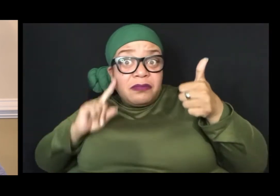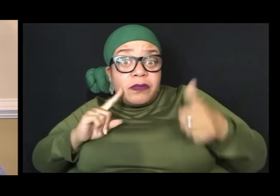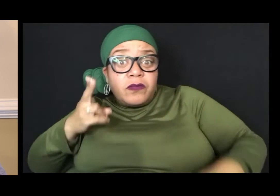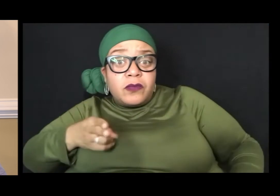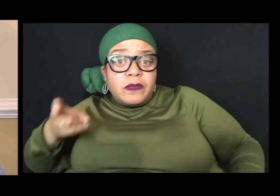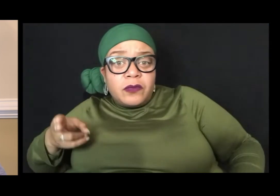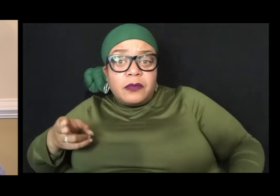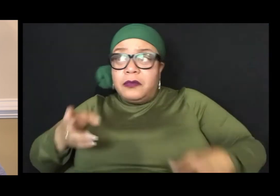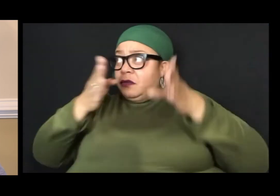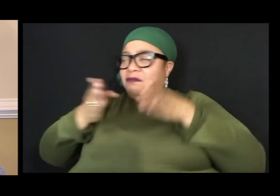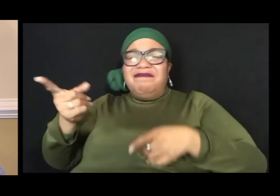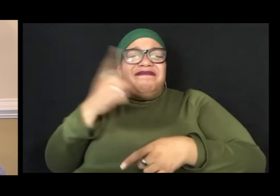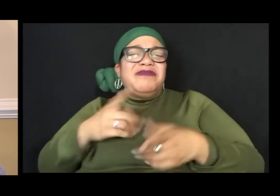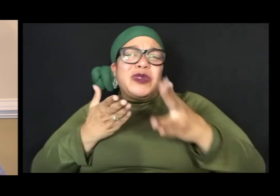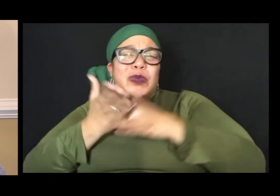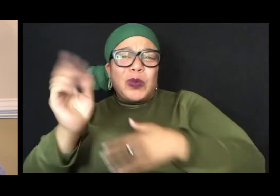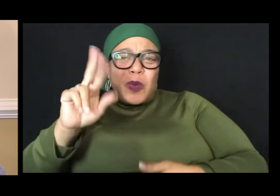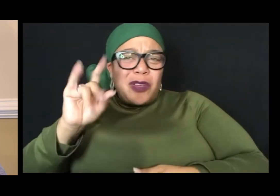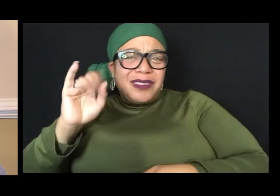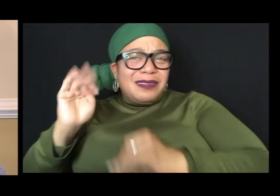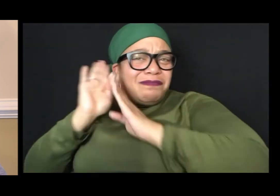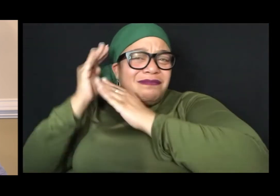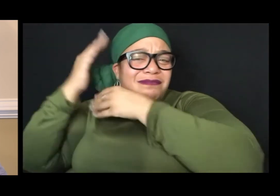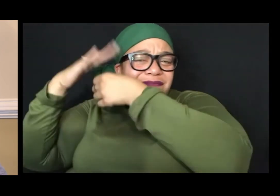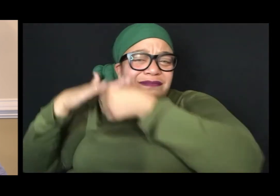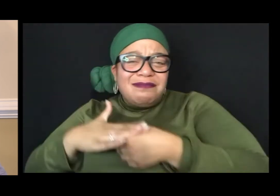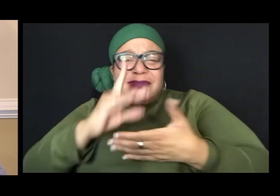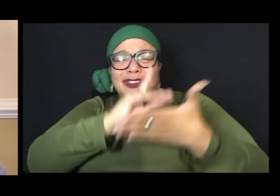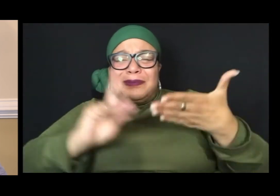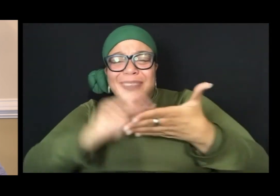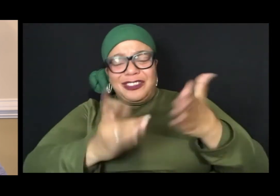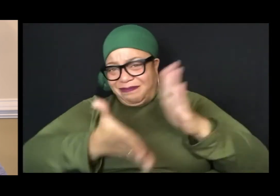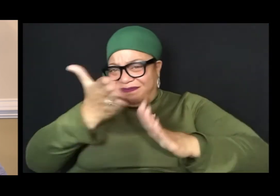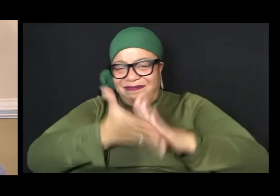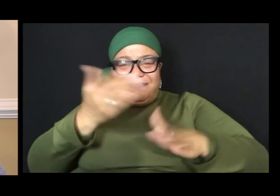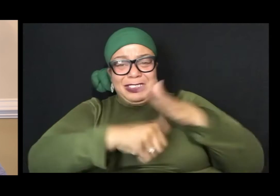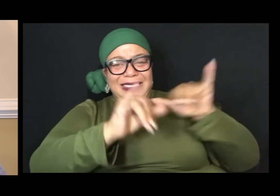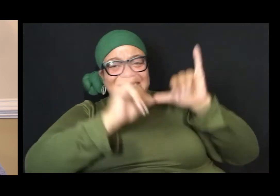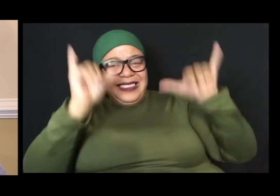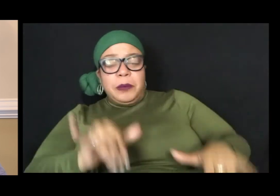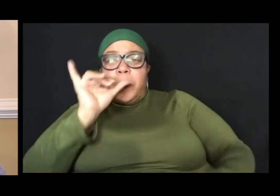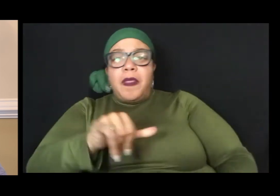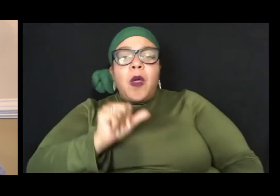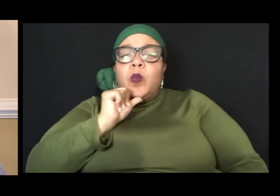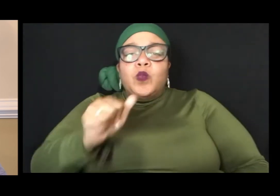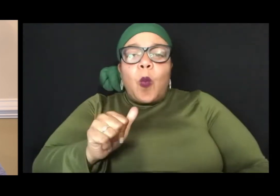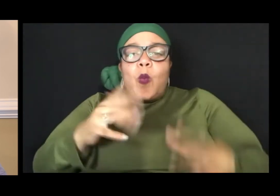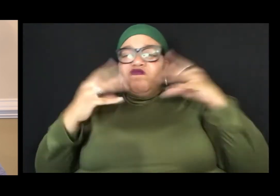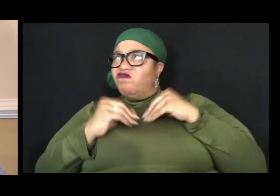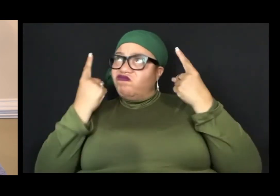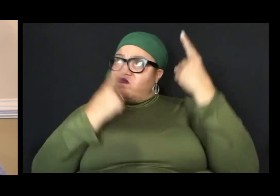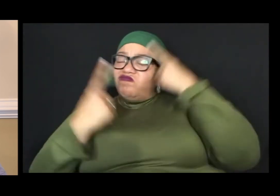hearing individuals experience autism and discrimination operating under systems that do not take into